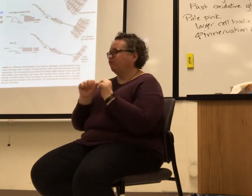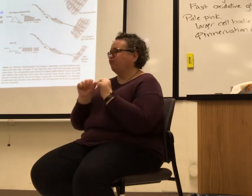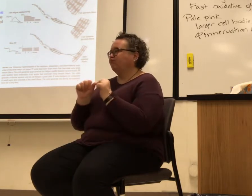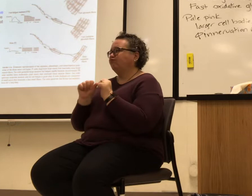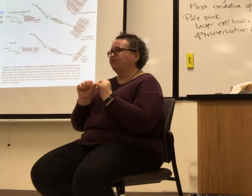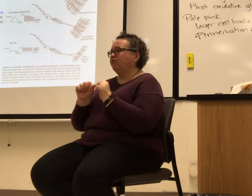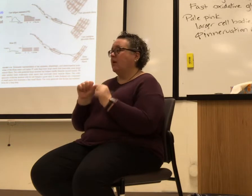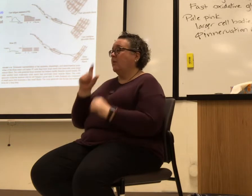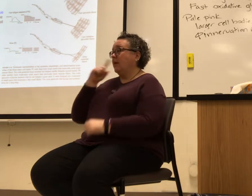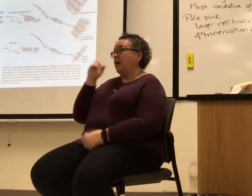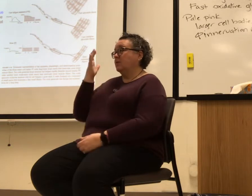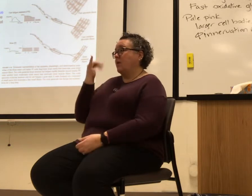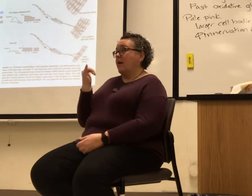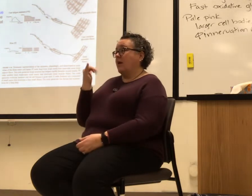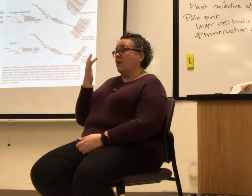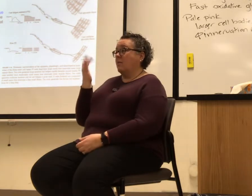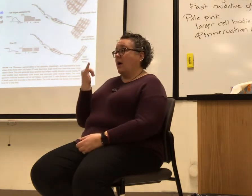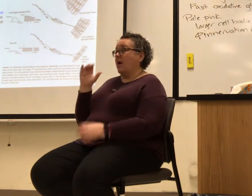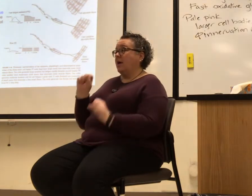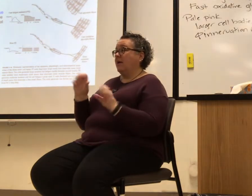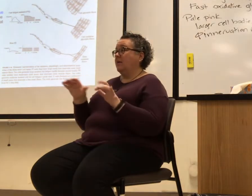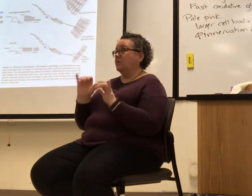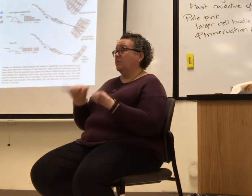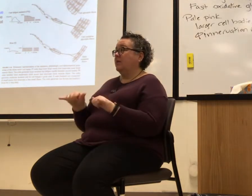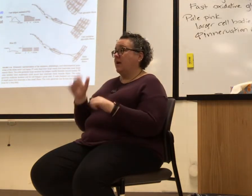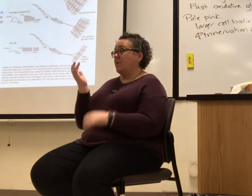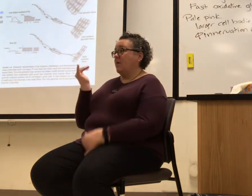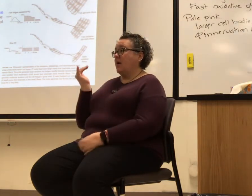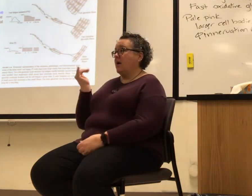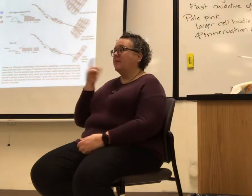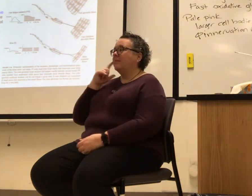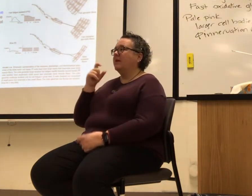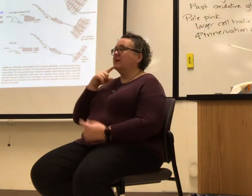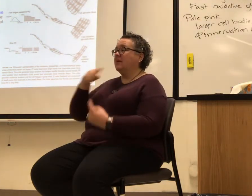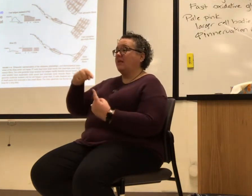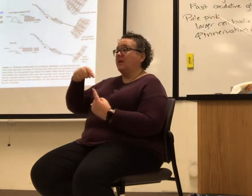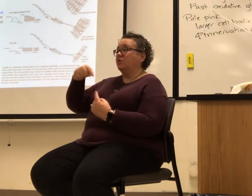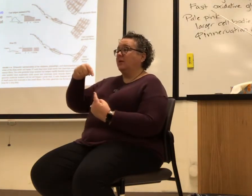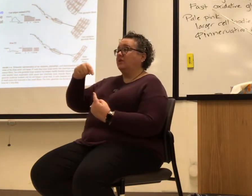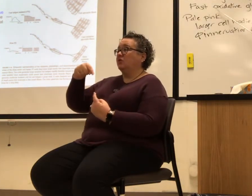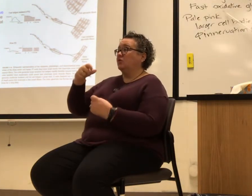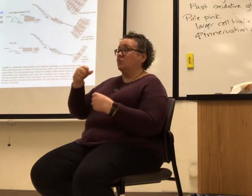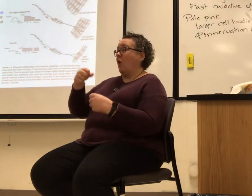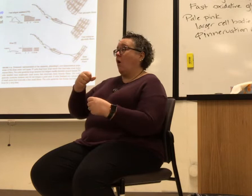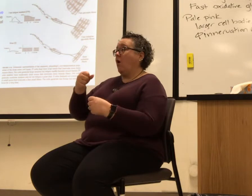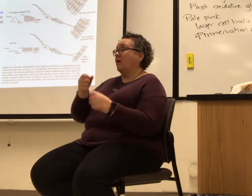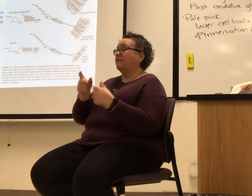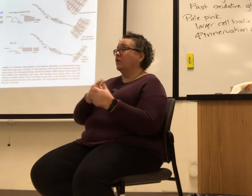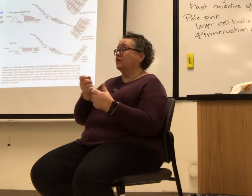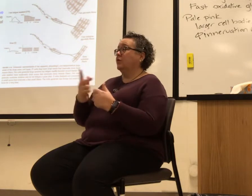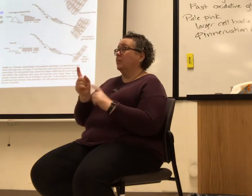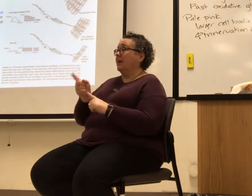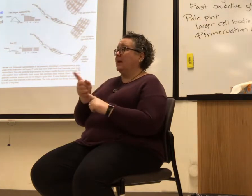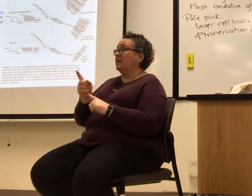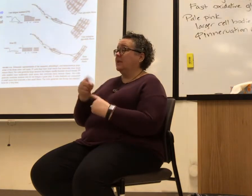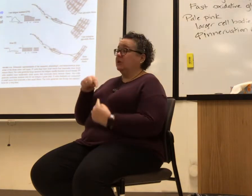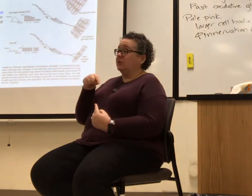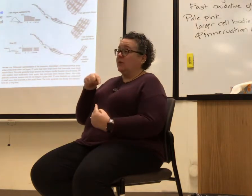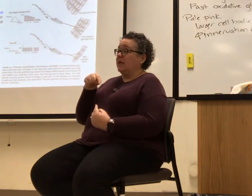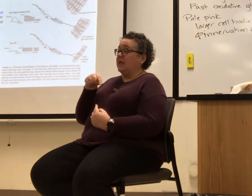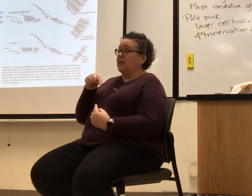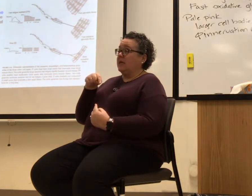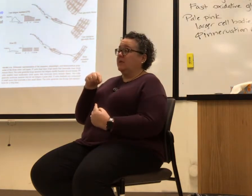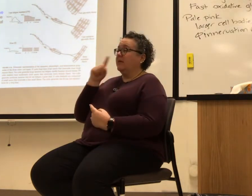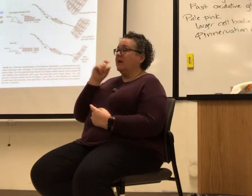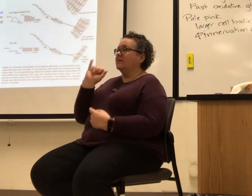Yeah, because why? Why can they do that? They twitch strong for the first couple of minutes because they have